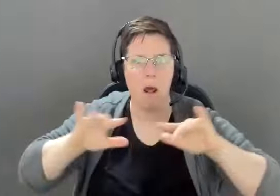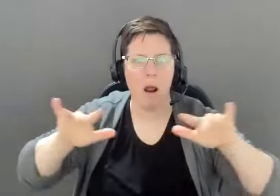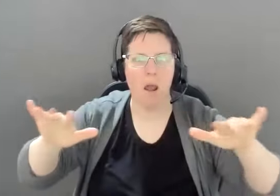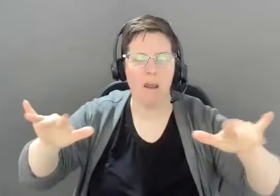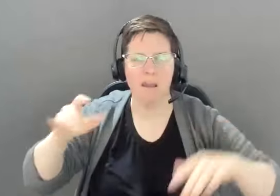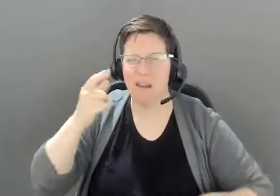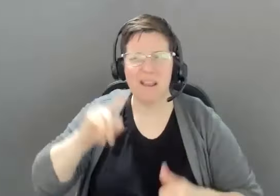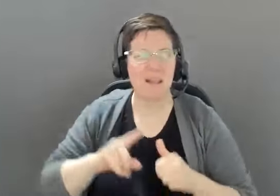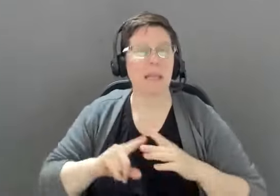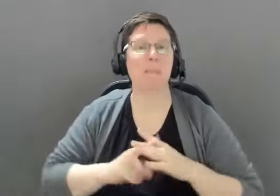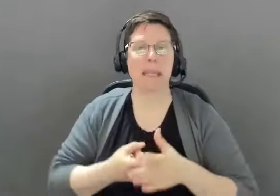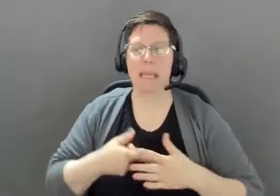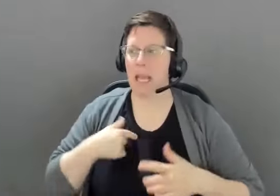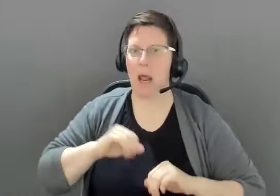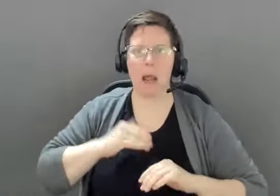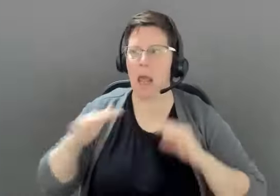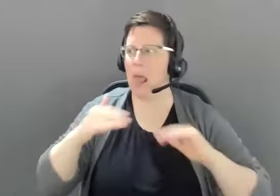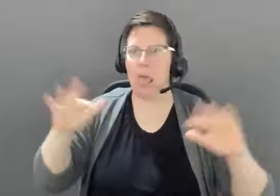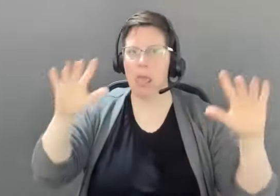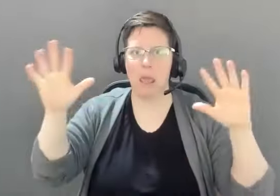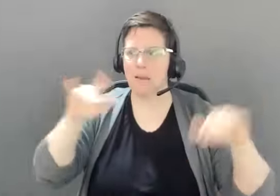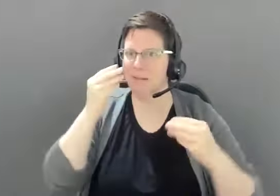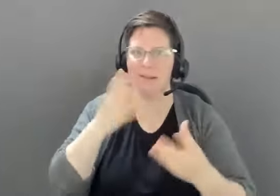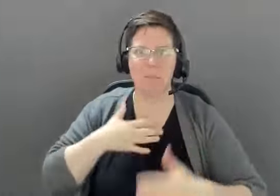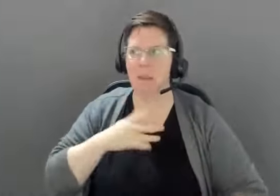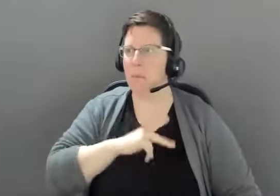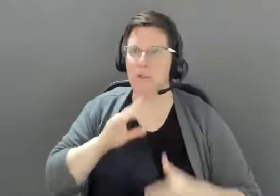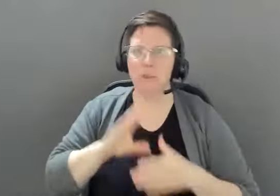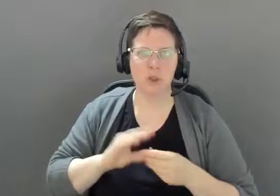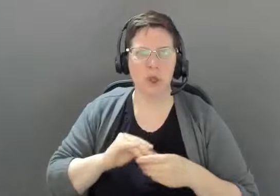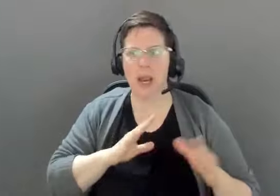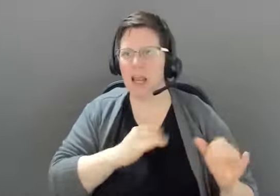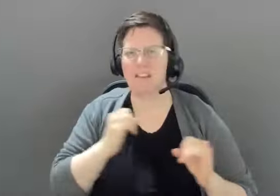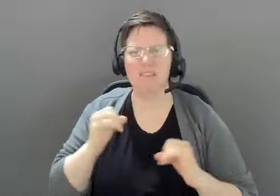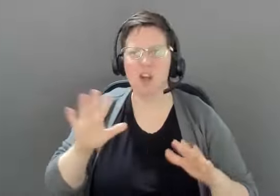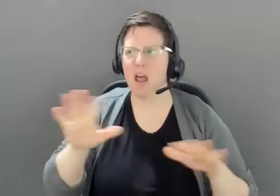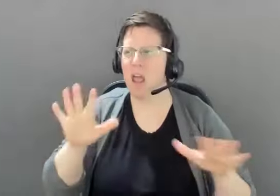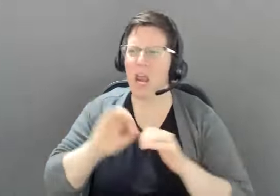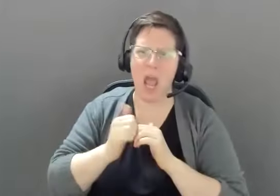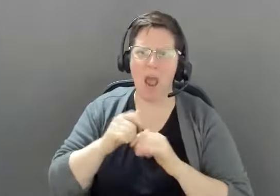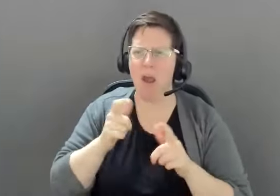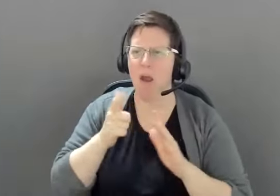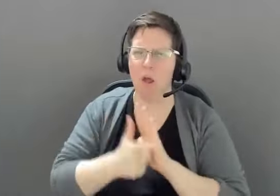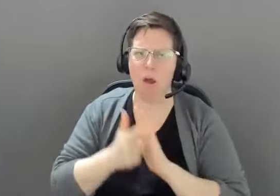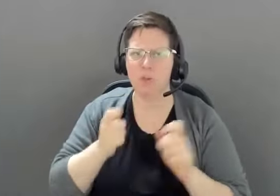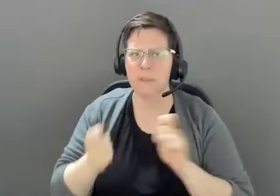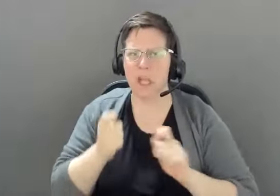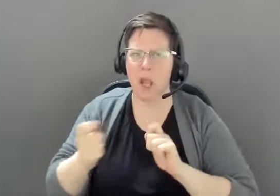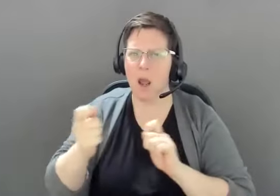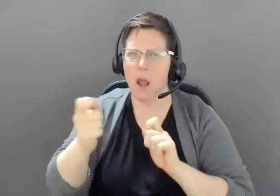disorganized way about our own personal stories and how the law should be changed. And that was before we really sat down